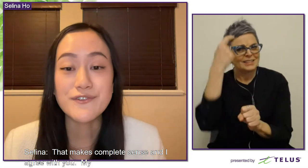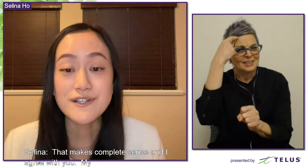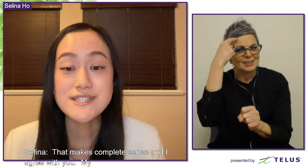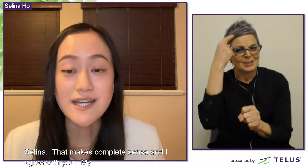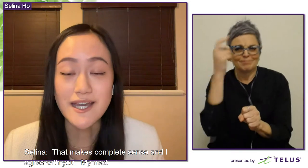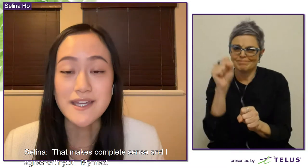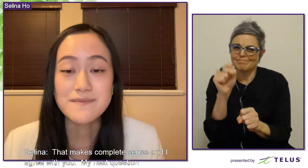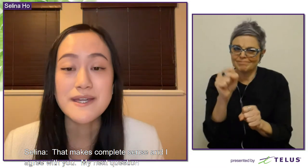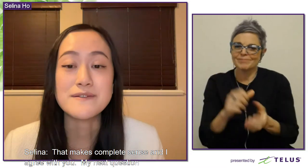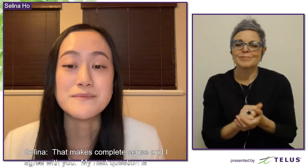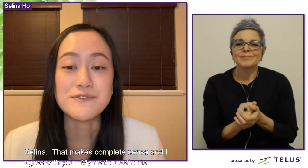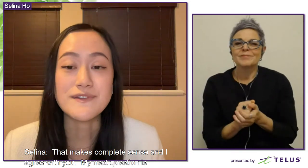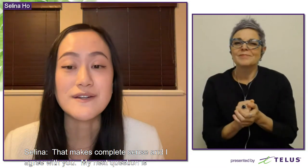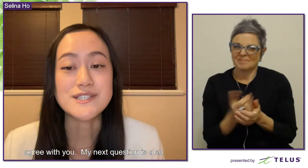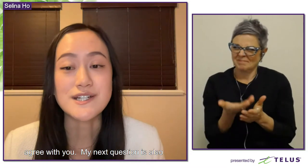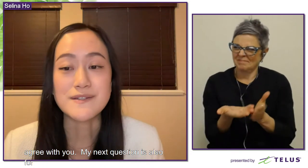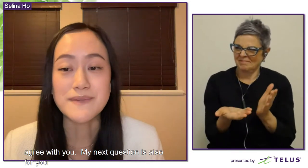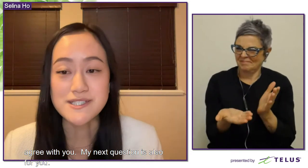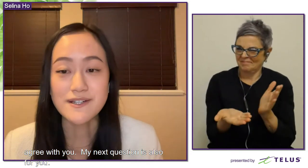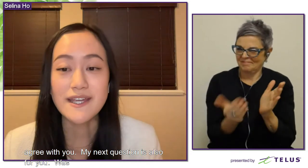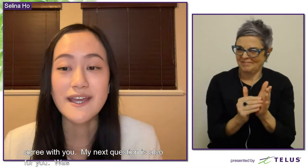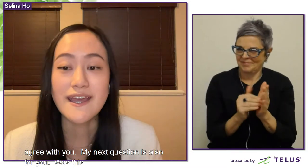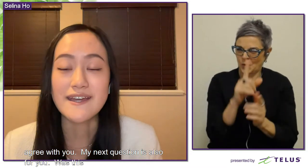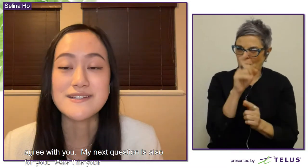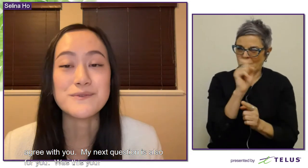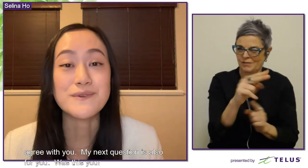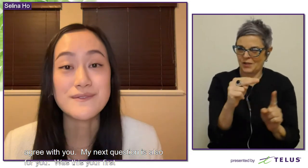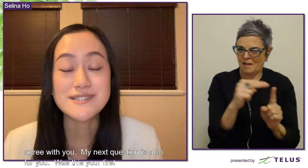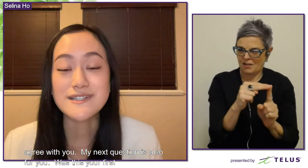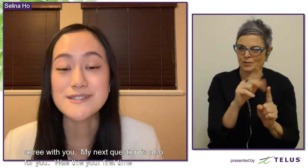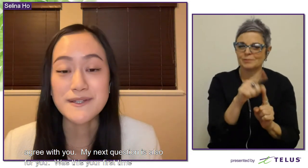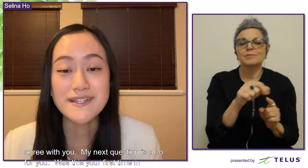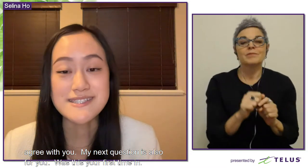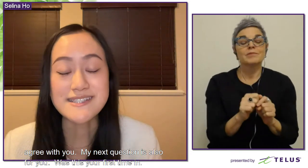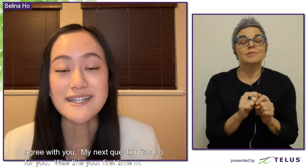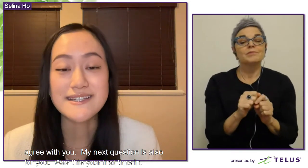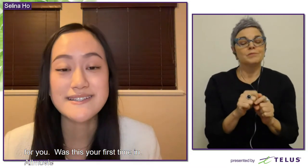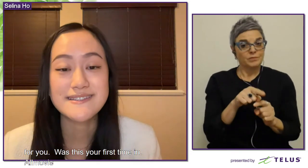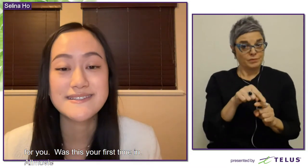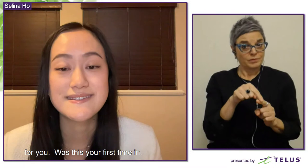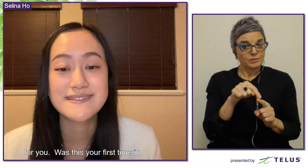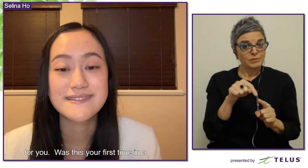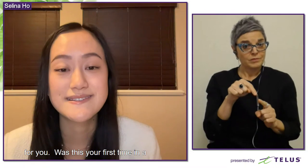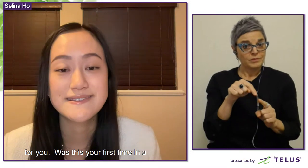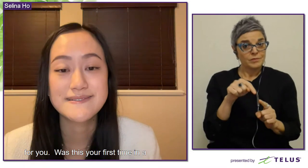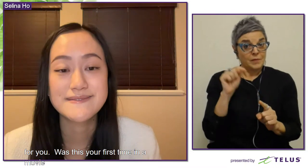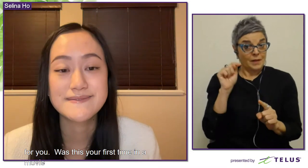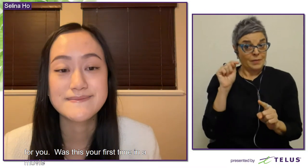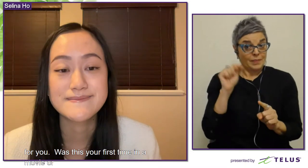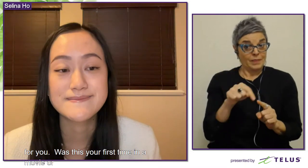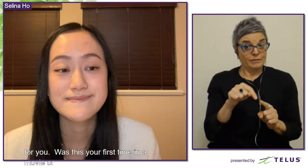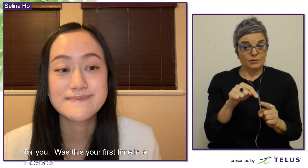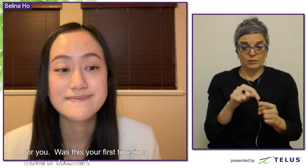was this your first time in a movie or documentary, and what was your experience like?